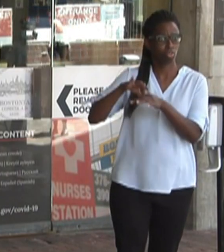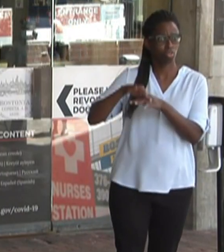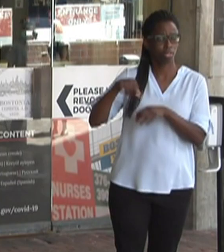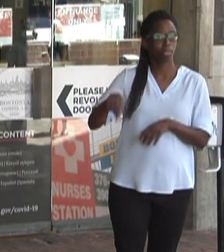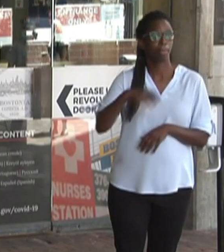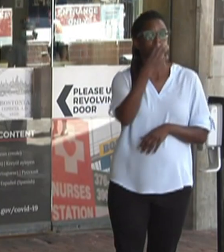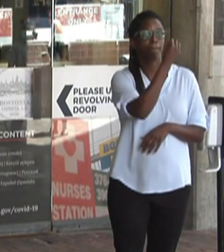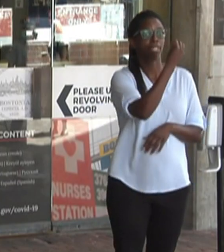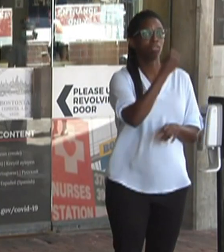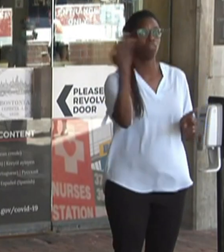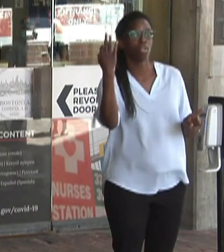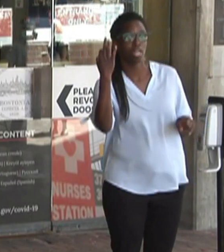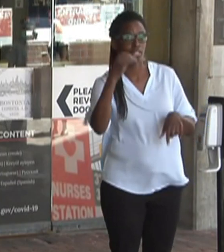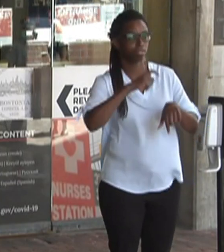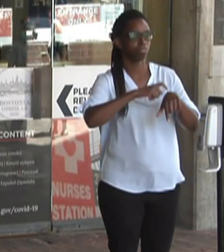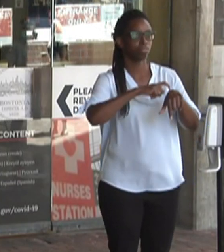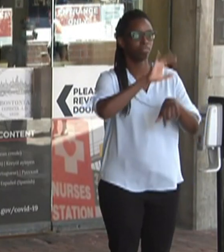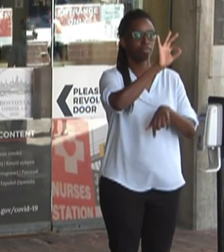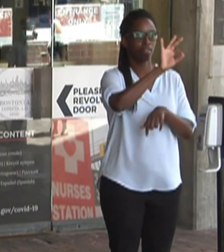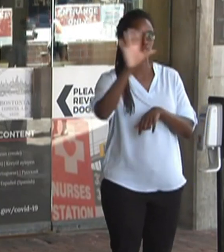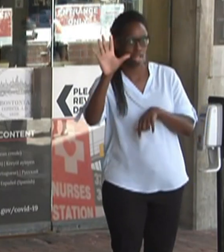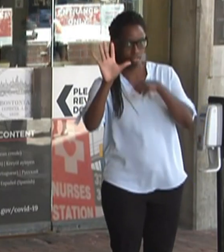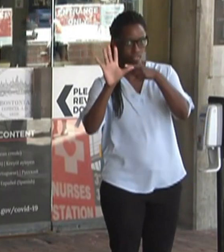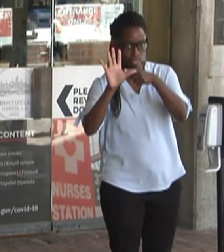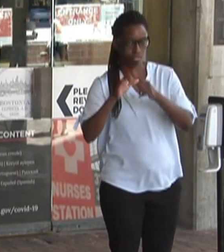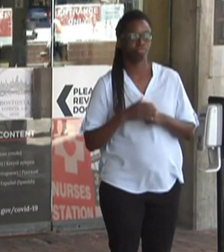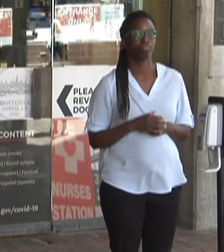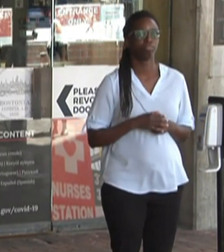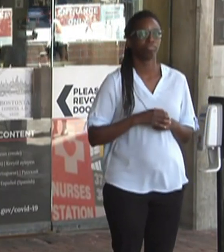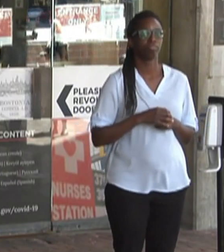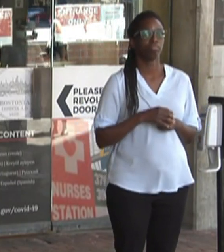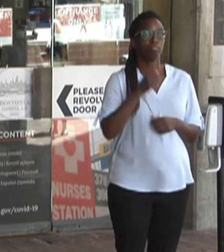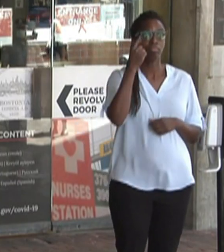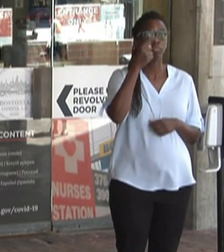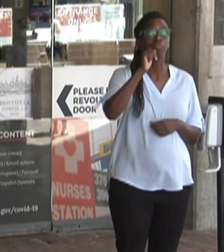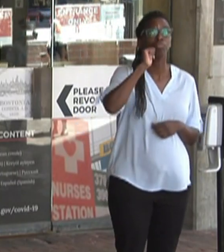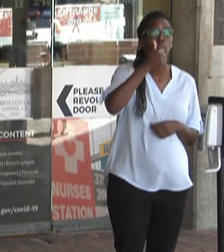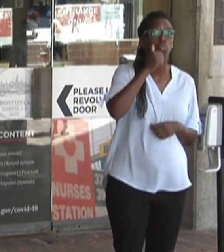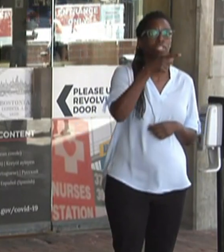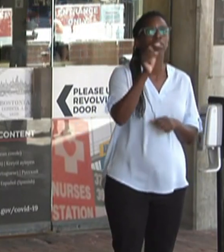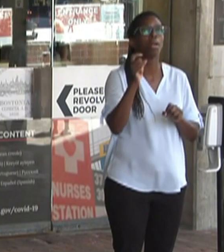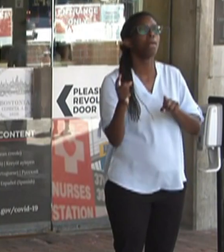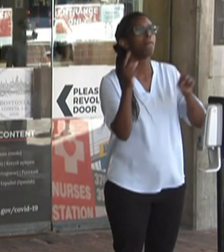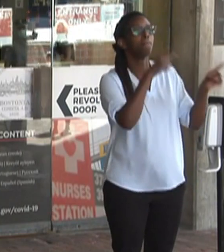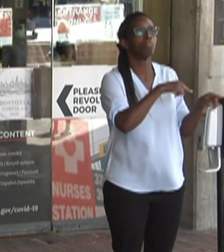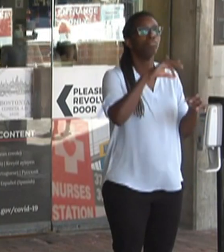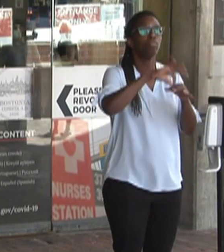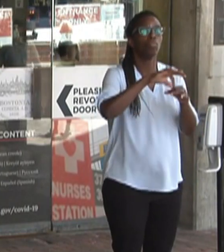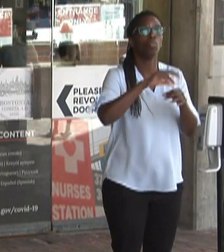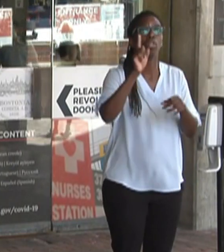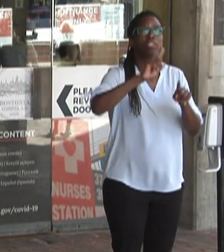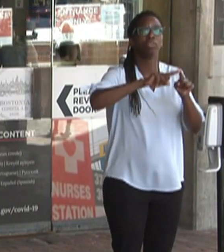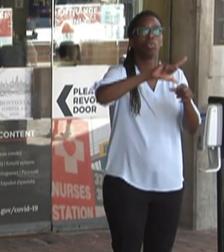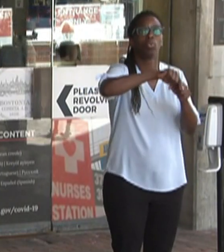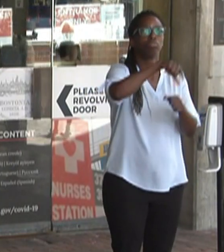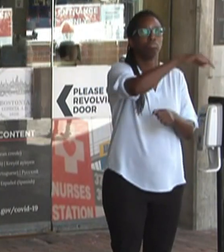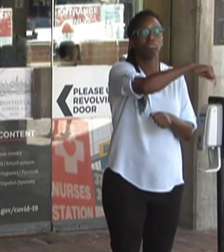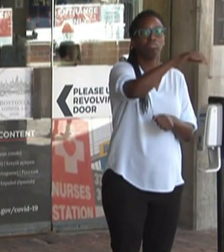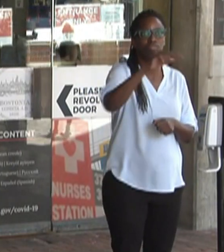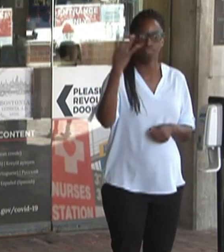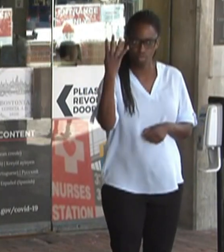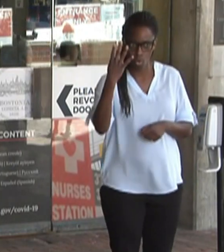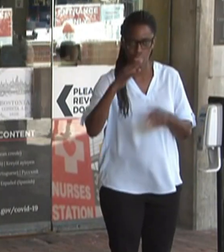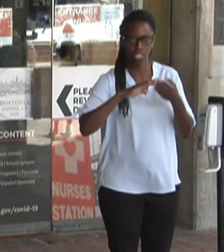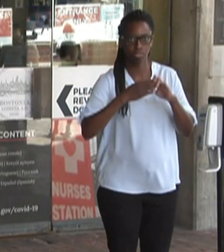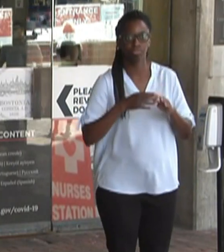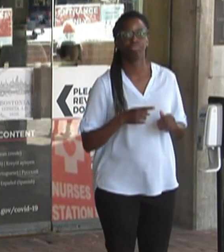you can get to vote at 4 other locations in our neighborhoods: the BCYF Perkins Community Center in Dorchester, Mildred Ave